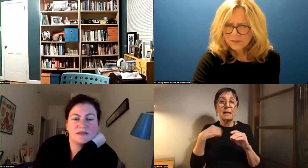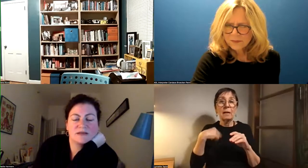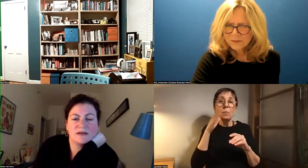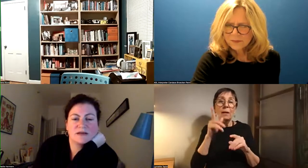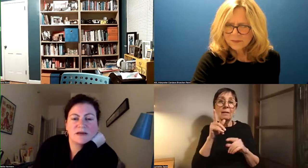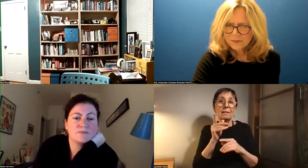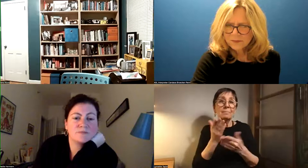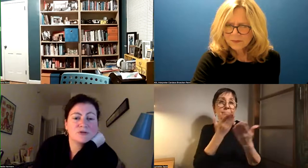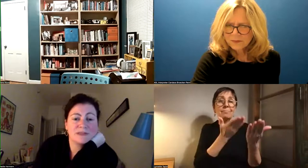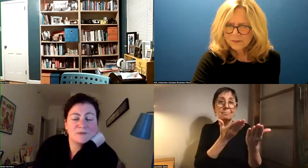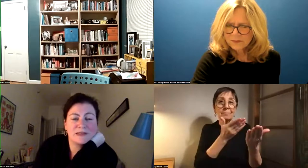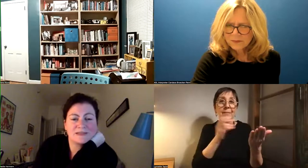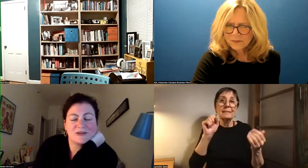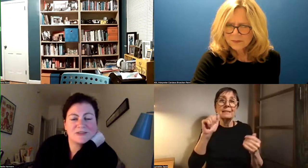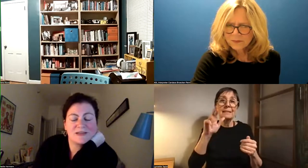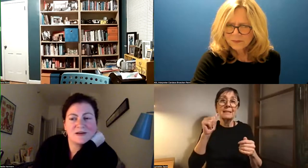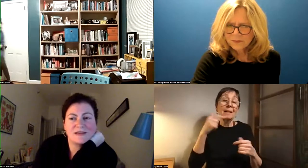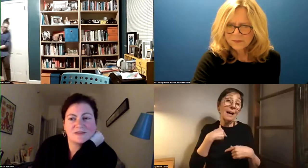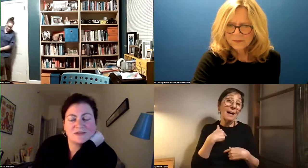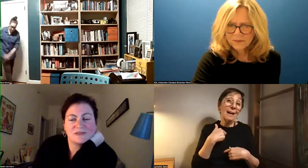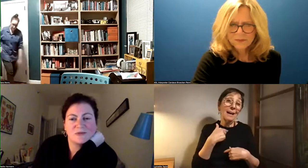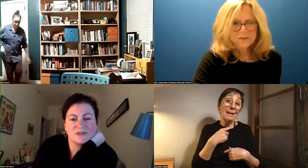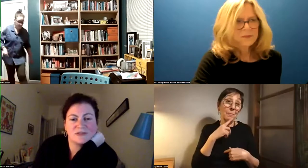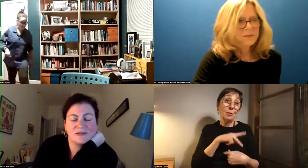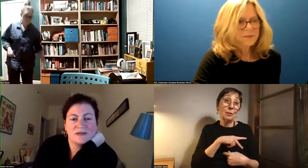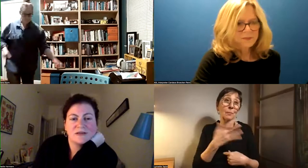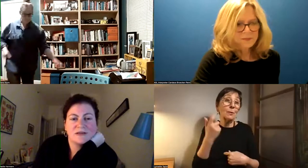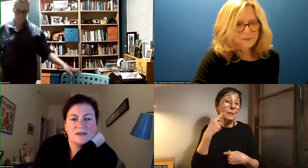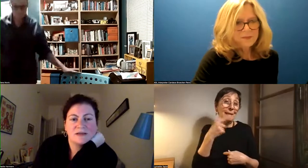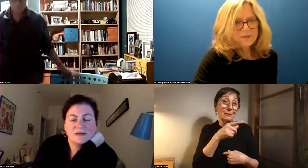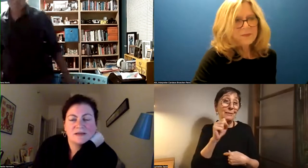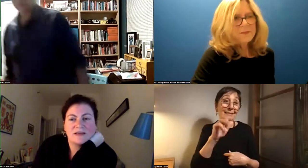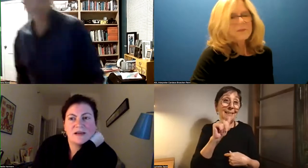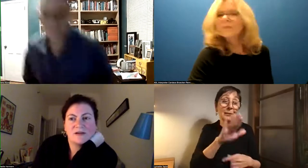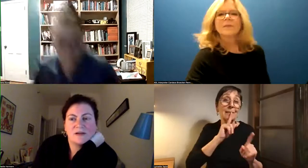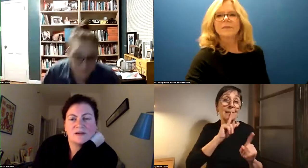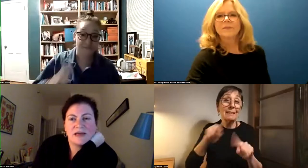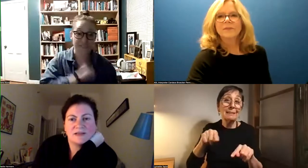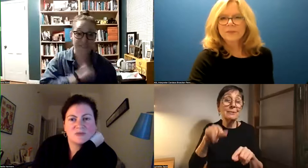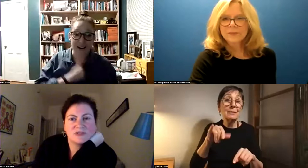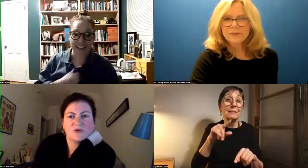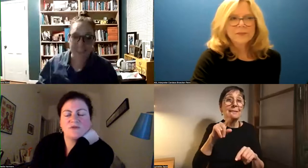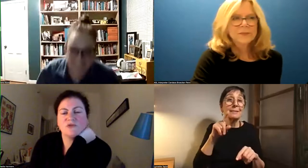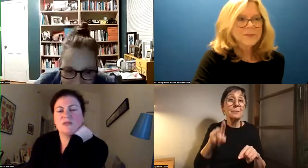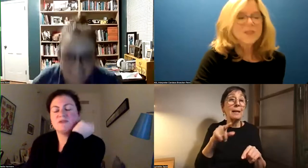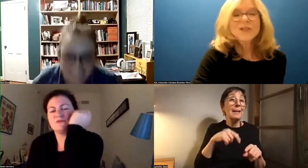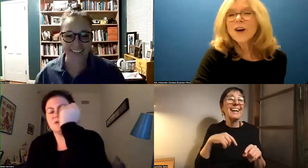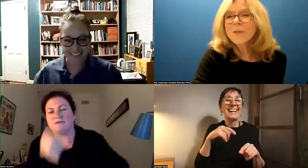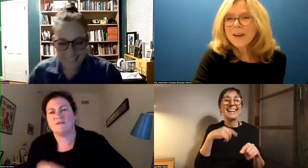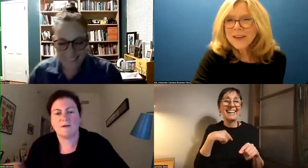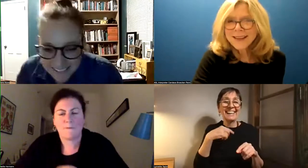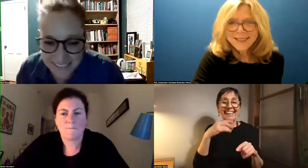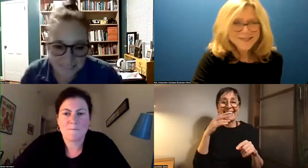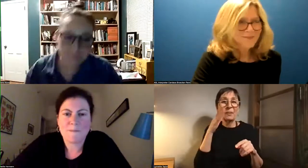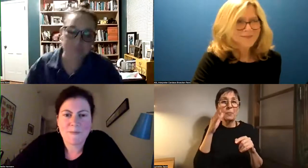because I personally would like to hear Sara answer this question. And then I'll end. So we'll just go a few minutes over. Sorry